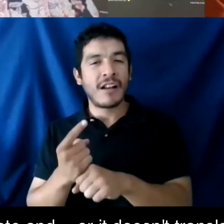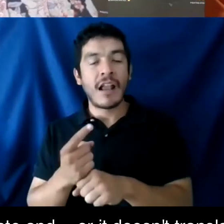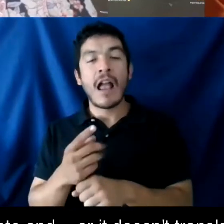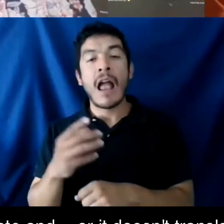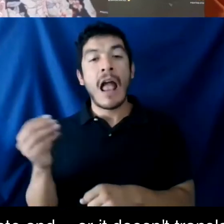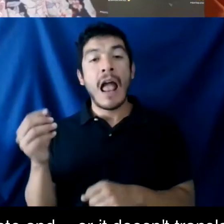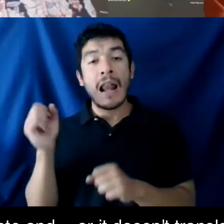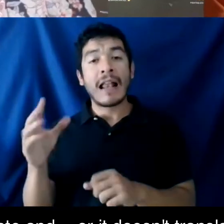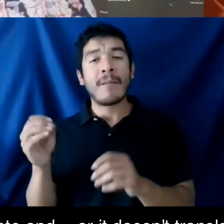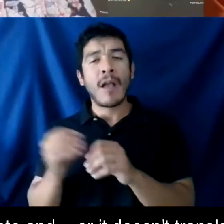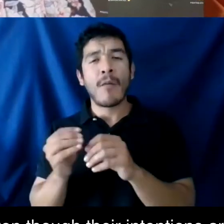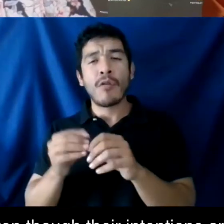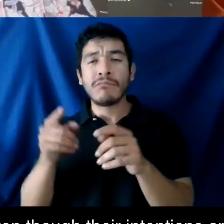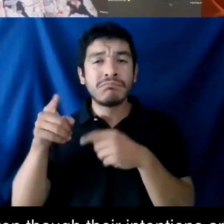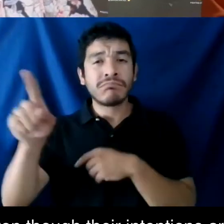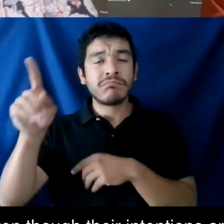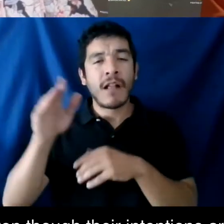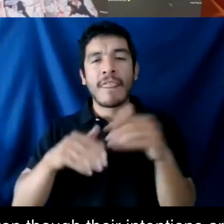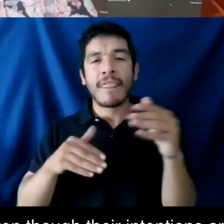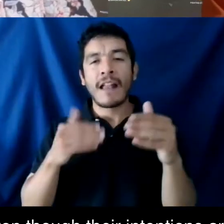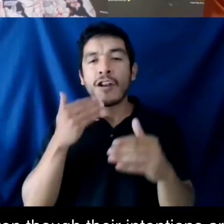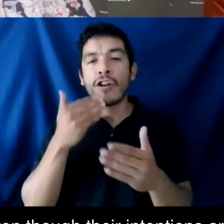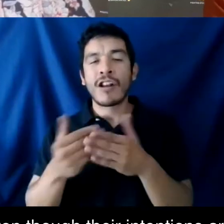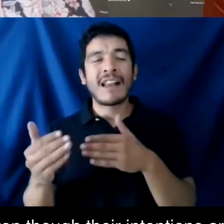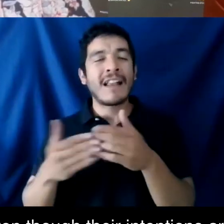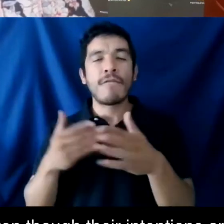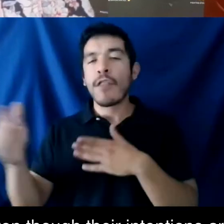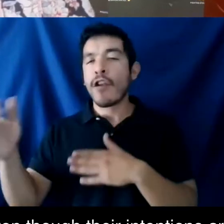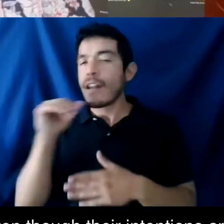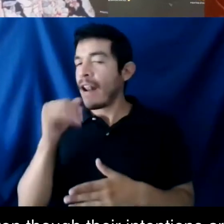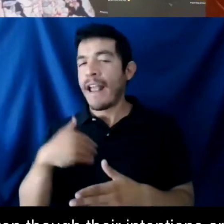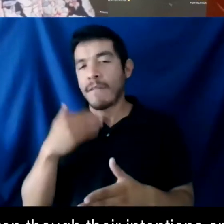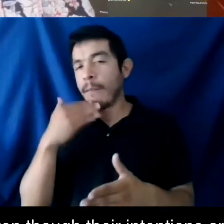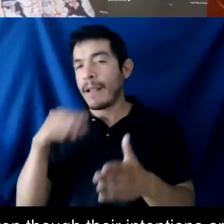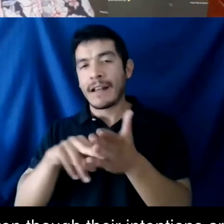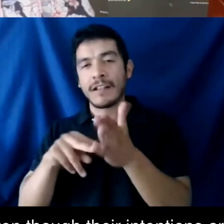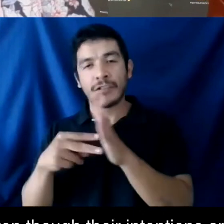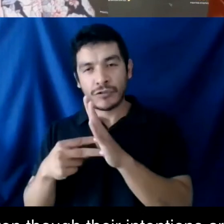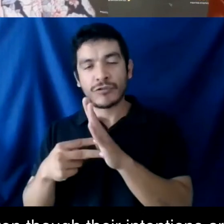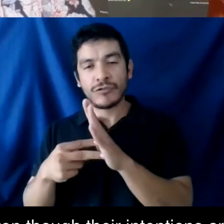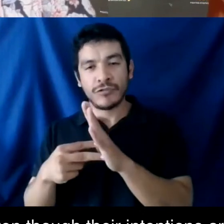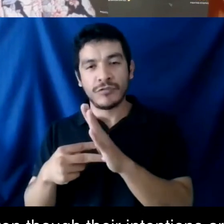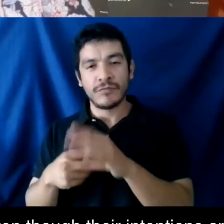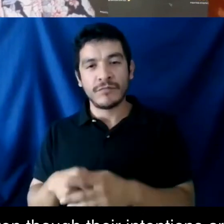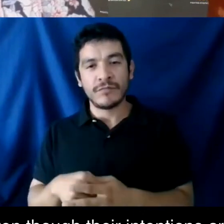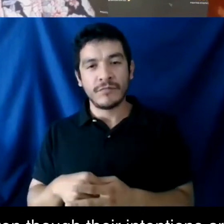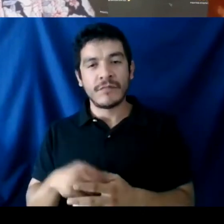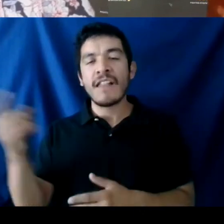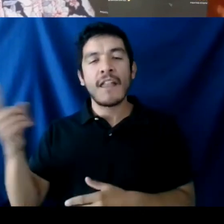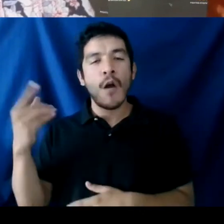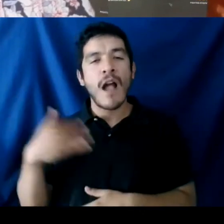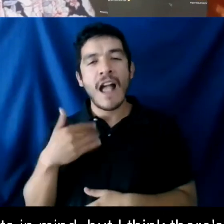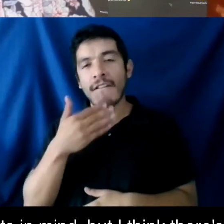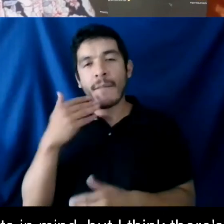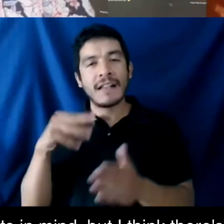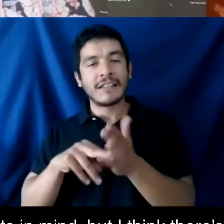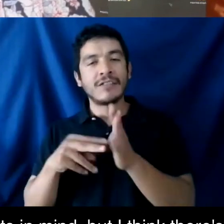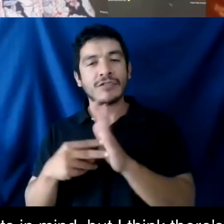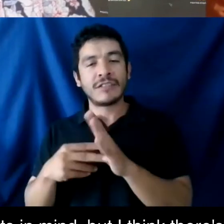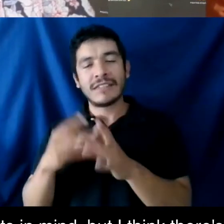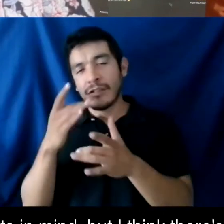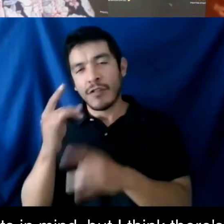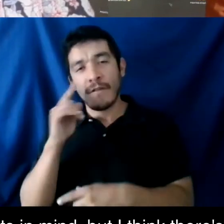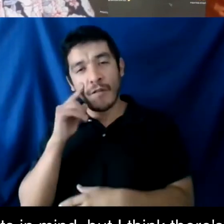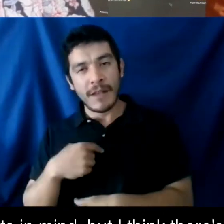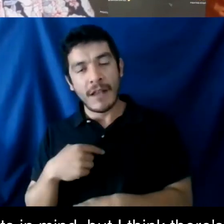sometimes it can be more harmful than good, even though their intentions are good. They always have our best interest in